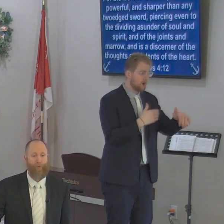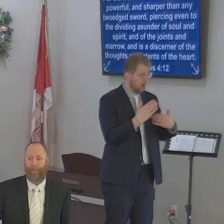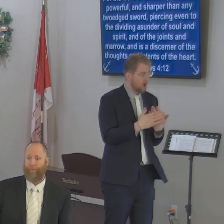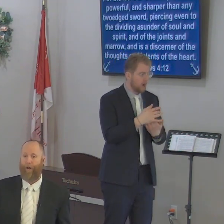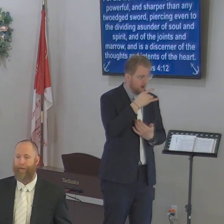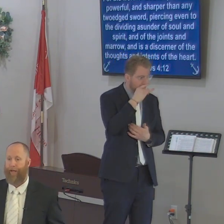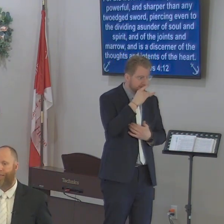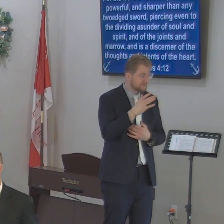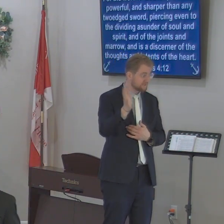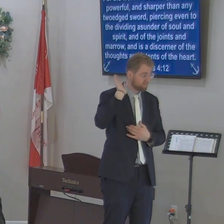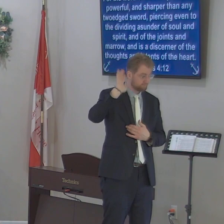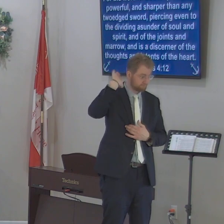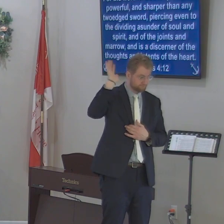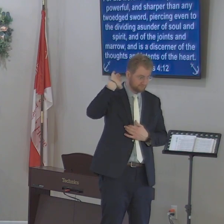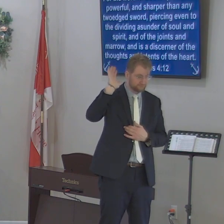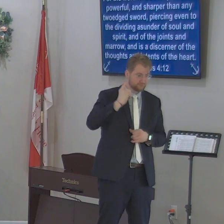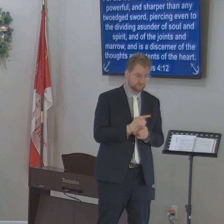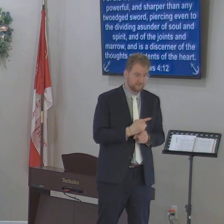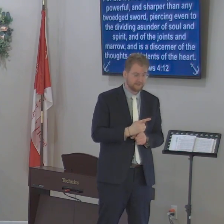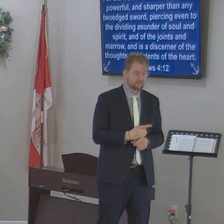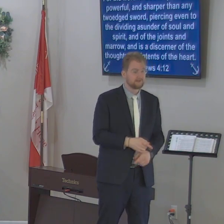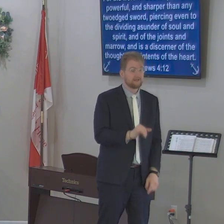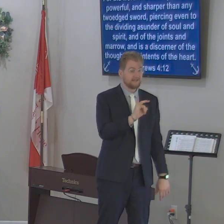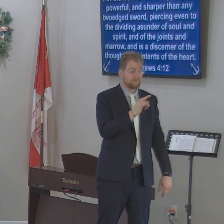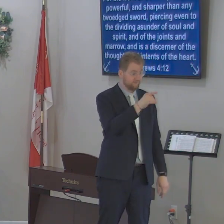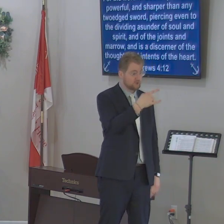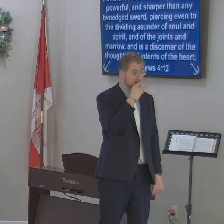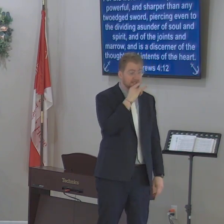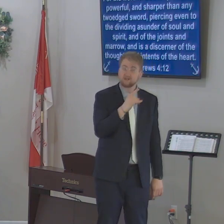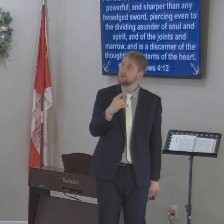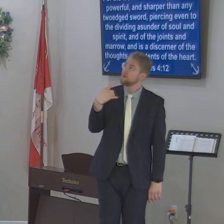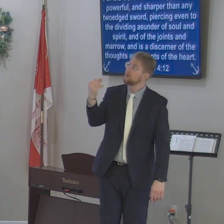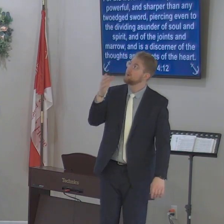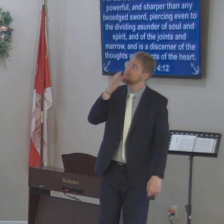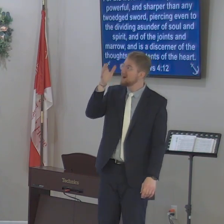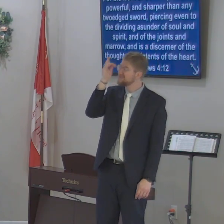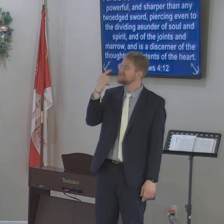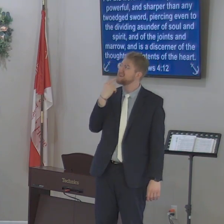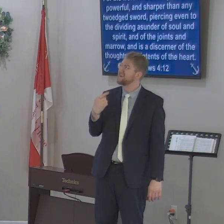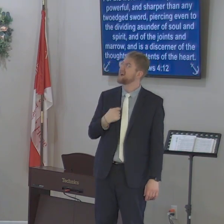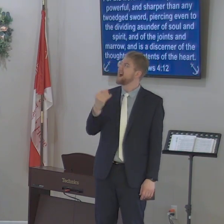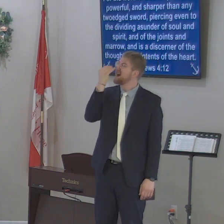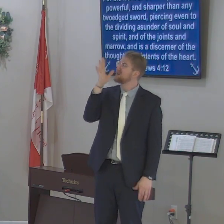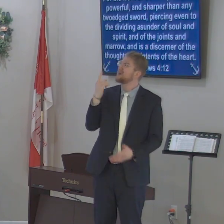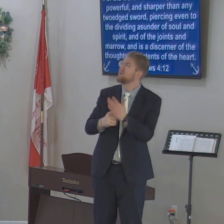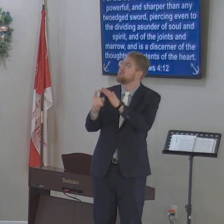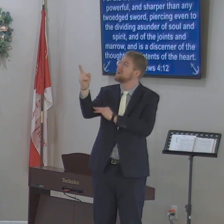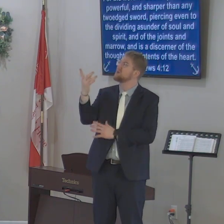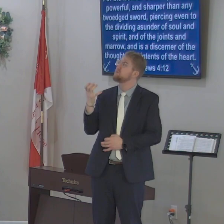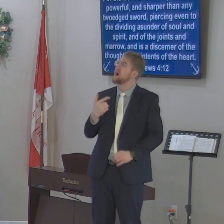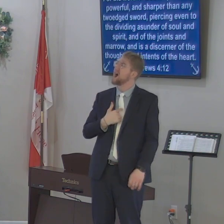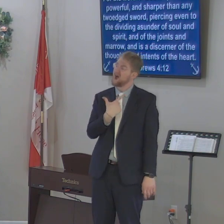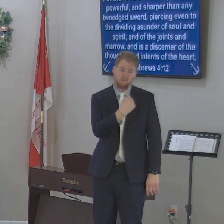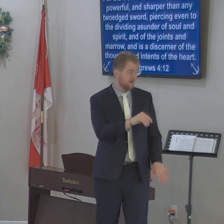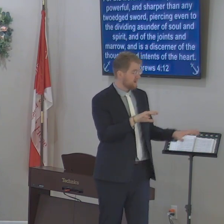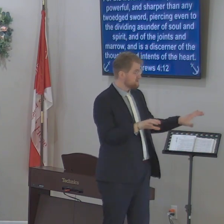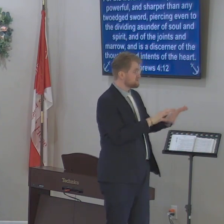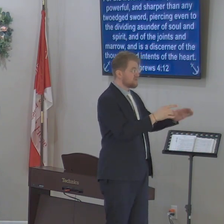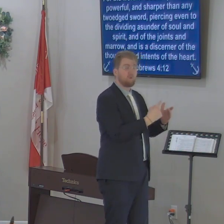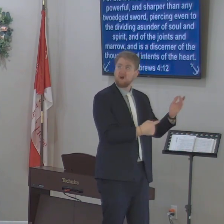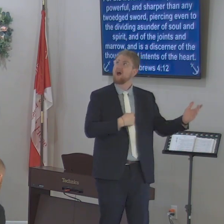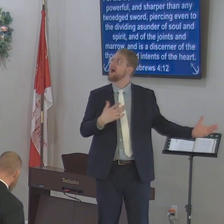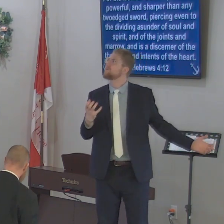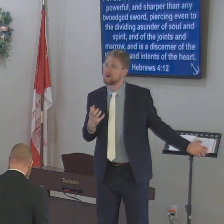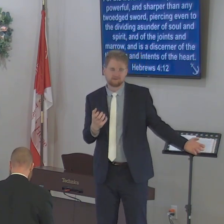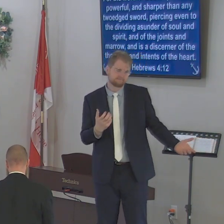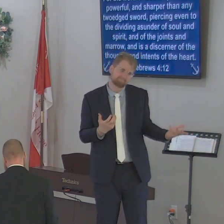you when you went to mom and dad and said, I don't care what you want, I'm going to do whatever I want to do? Probably got a little bit of an attitude adjustment, right? May have